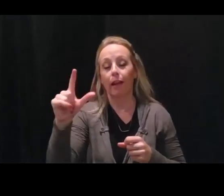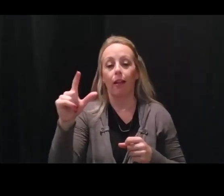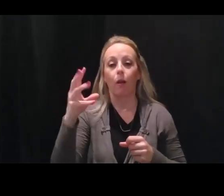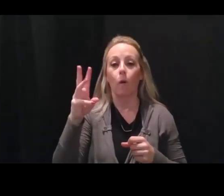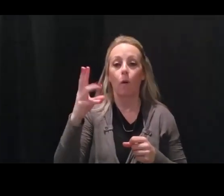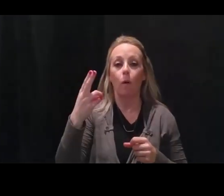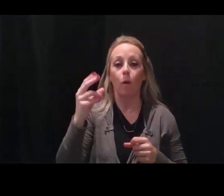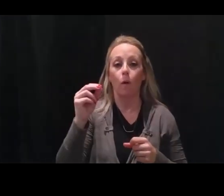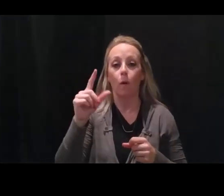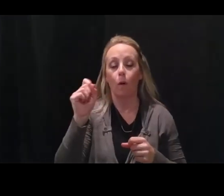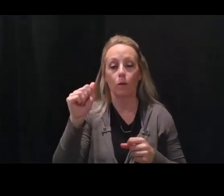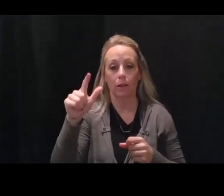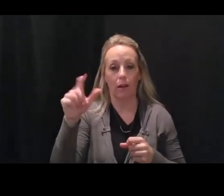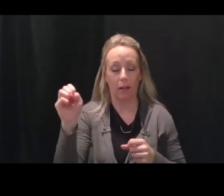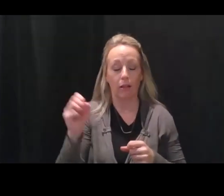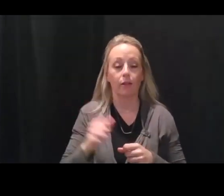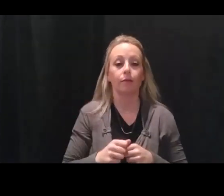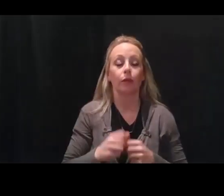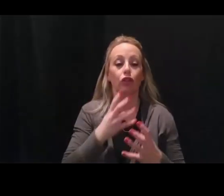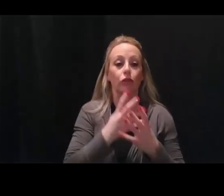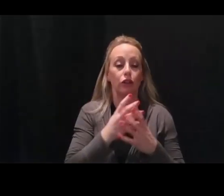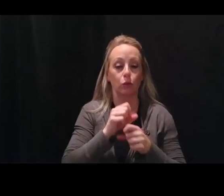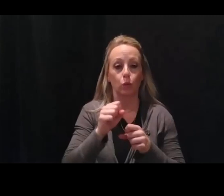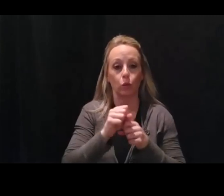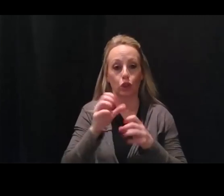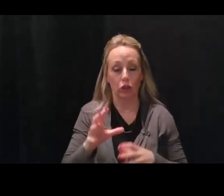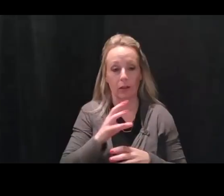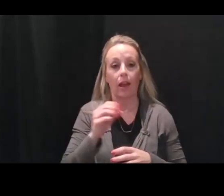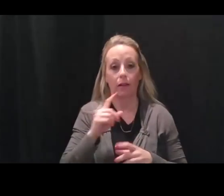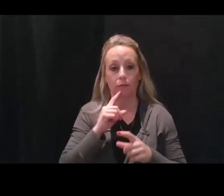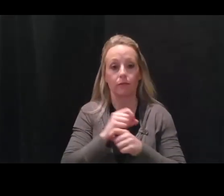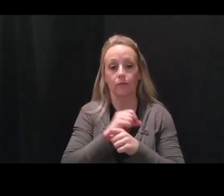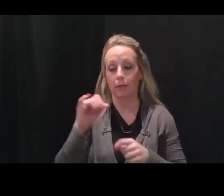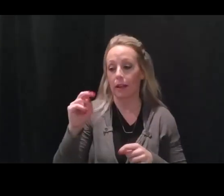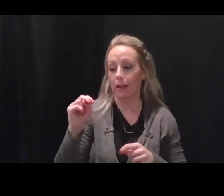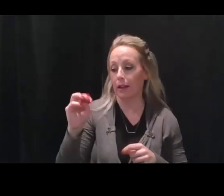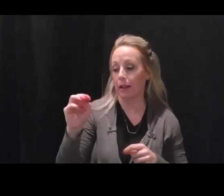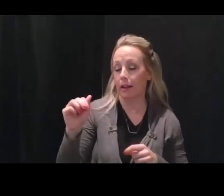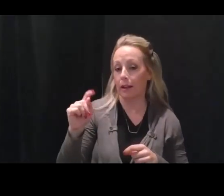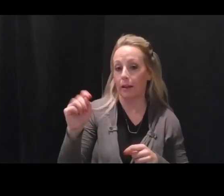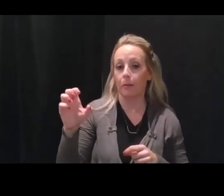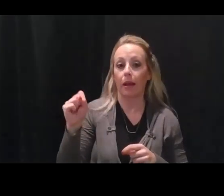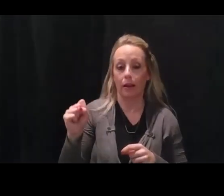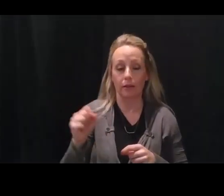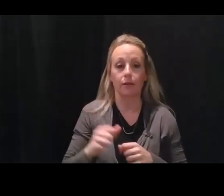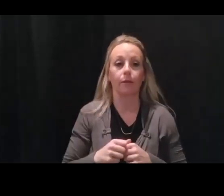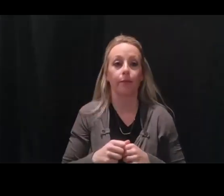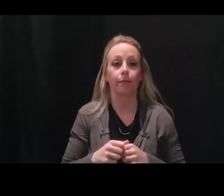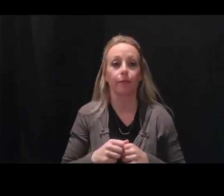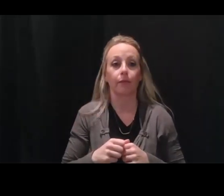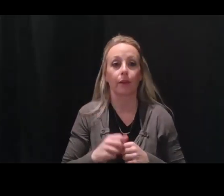manufacturers. Corrections workers and inmates, jail officers, juvenile facility staff,